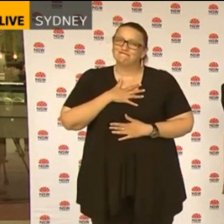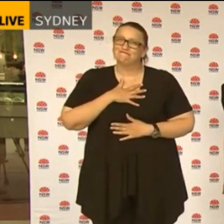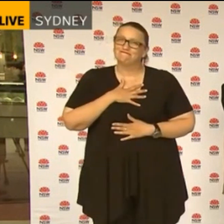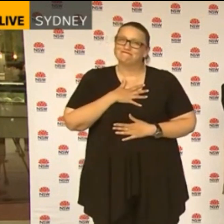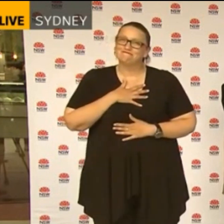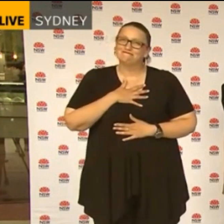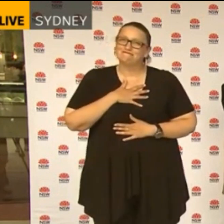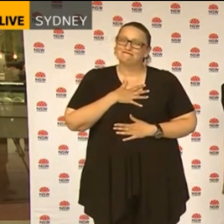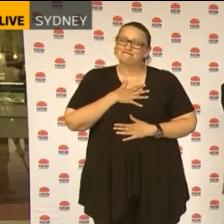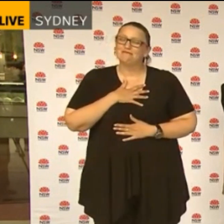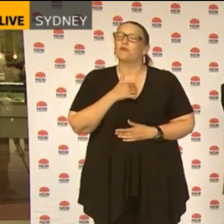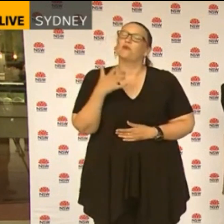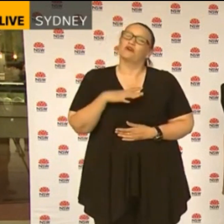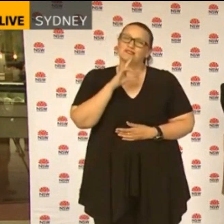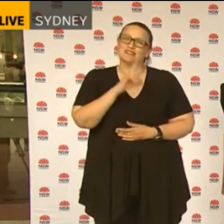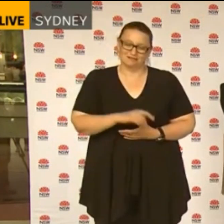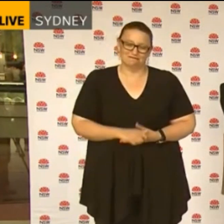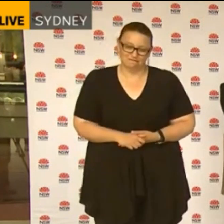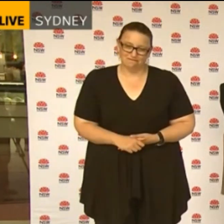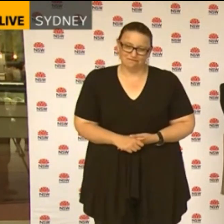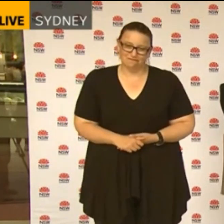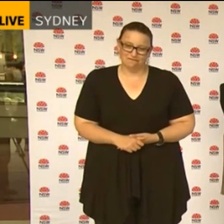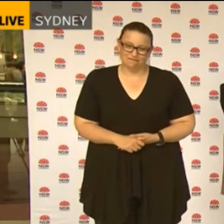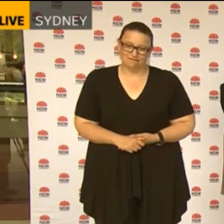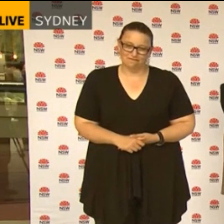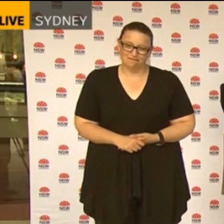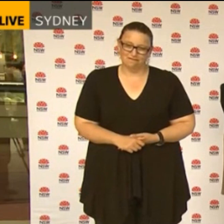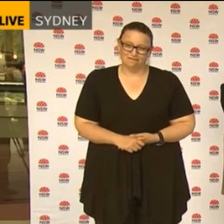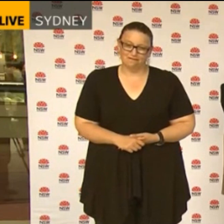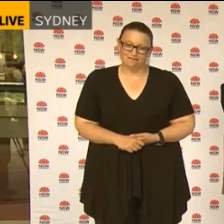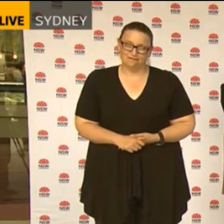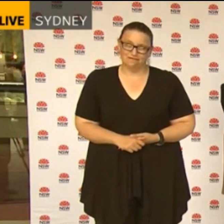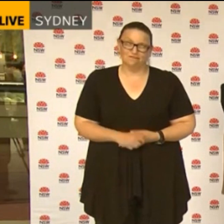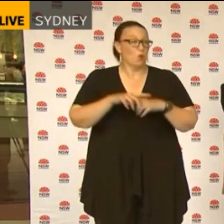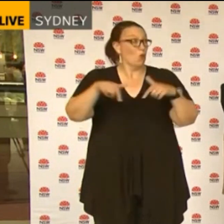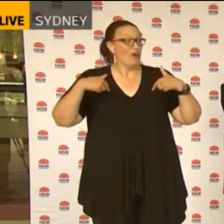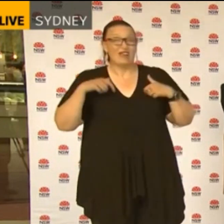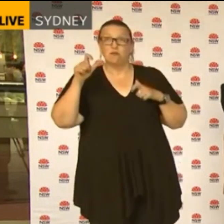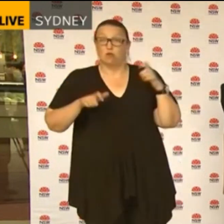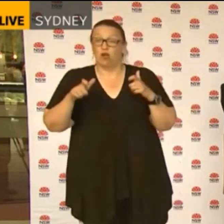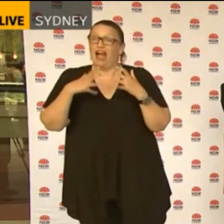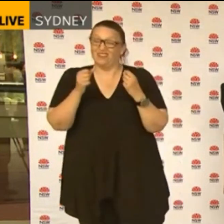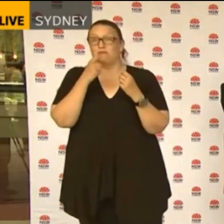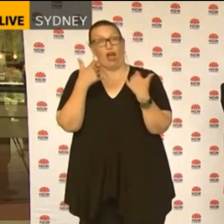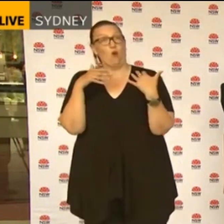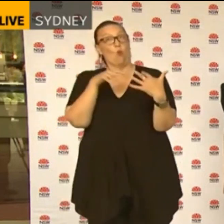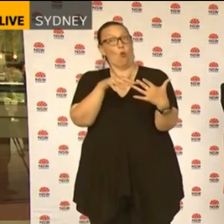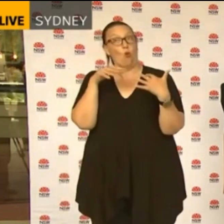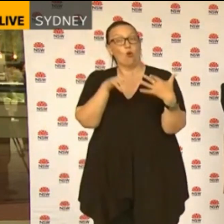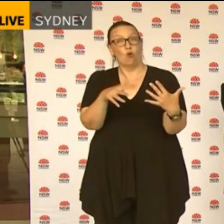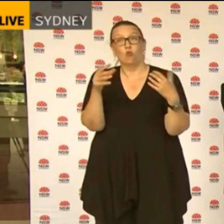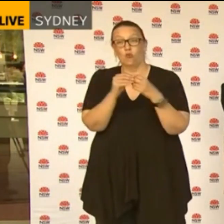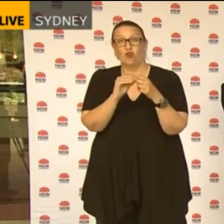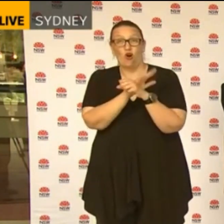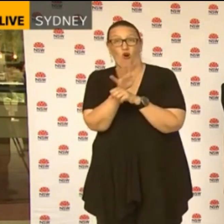the problem, the issue here is we are at war with an unseen enemy, a virus. The only